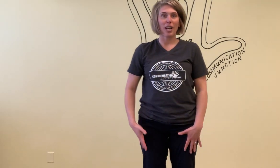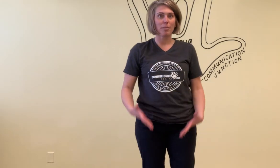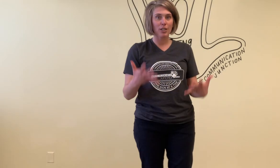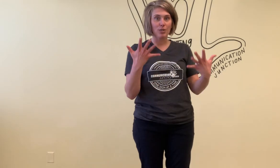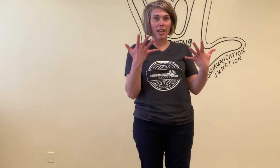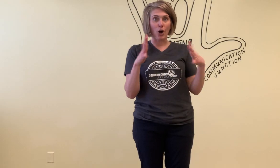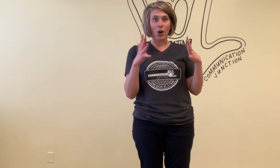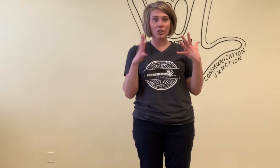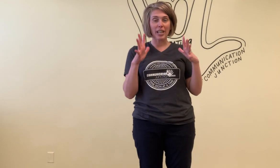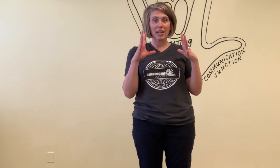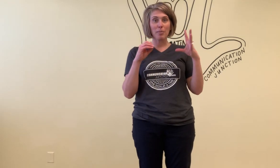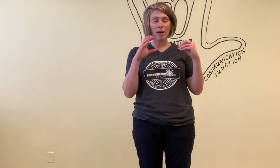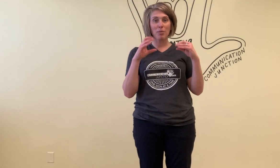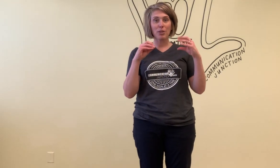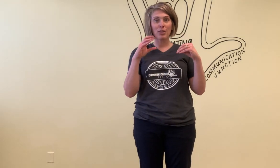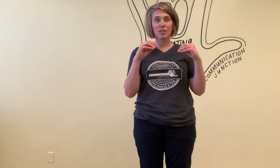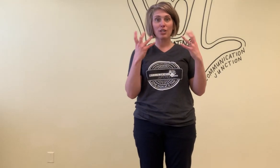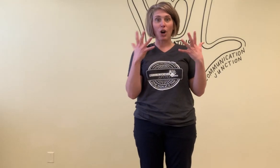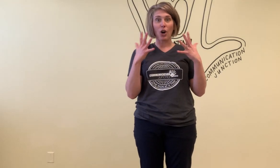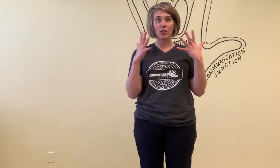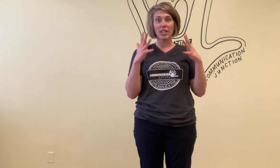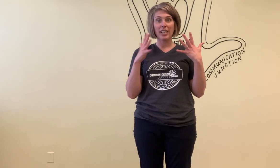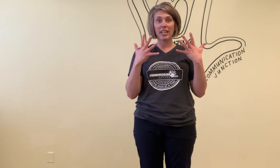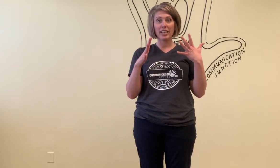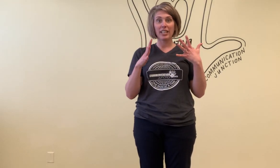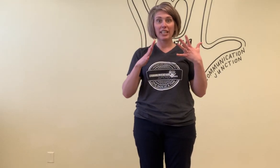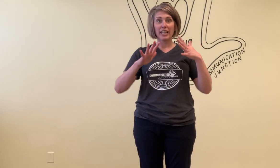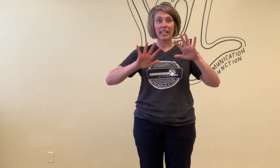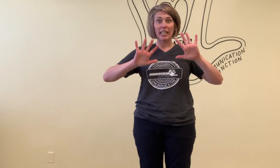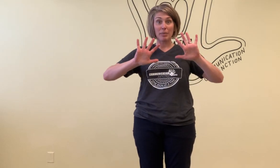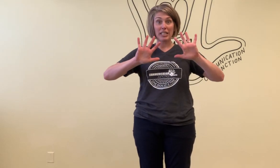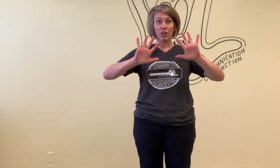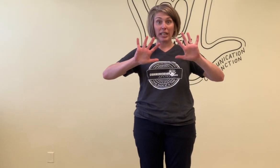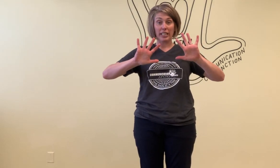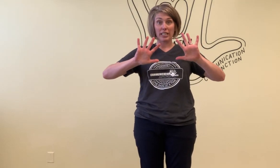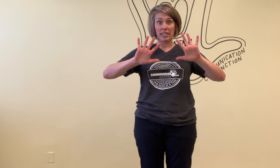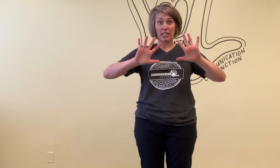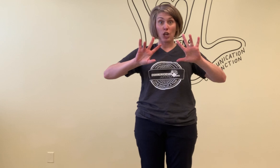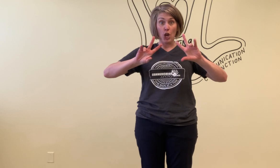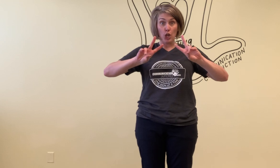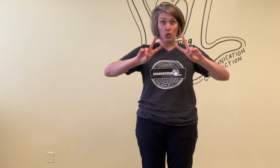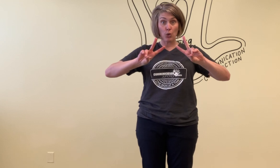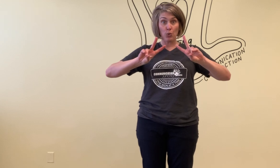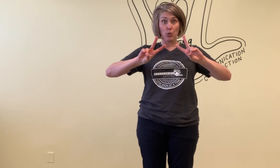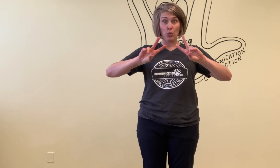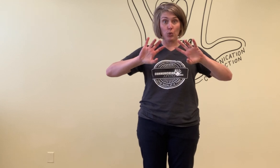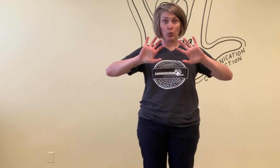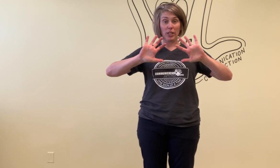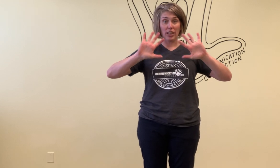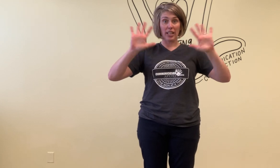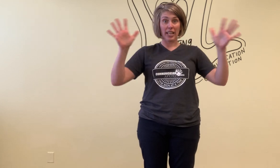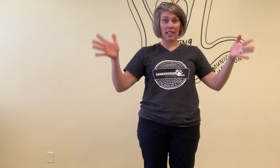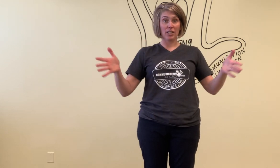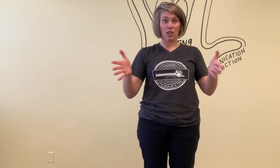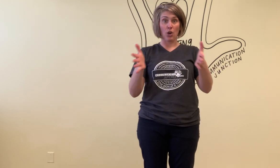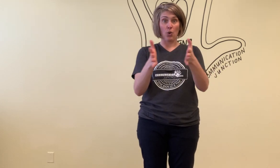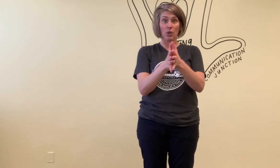Can you say, all done, bubbles, all done? Let me see your hands. Two little hands go